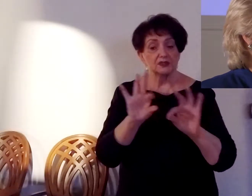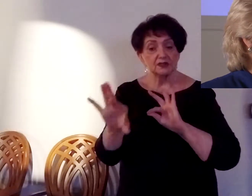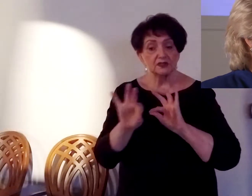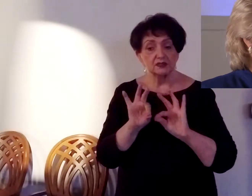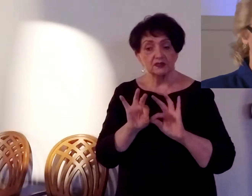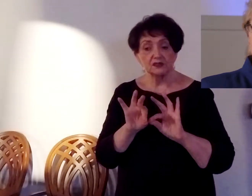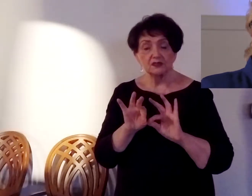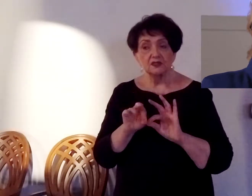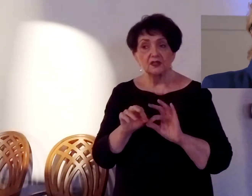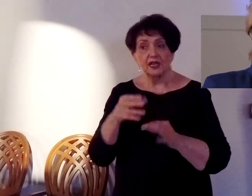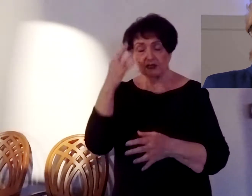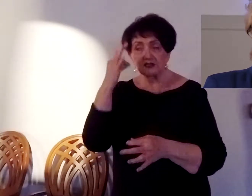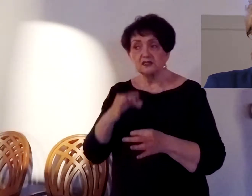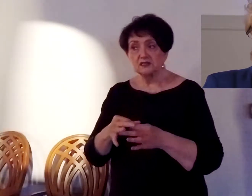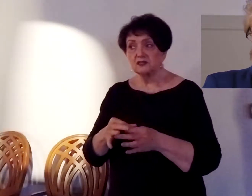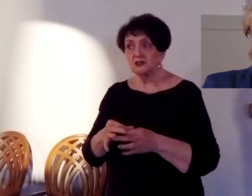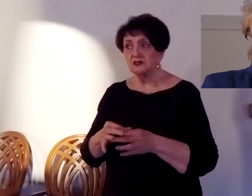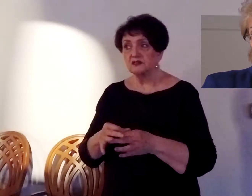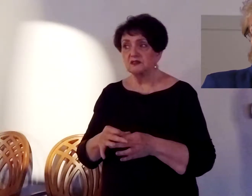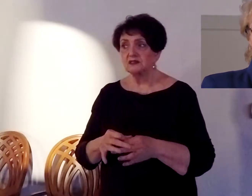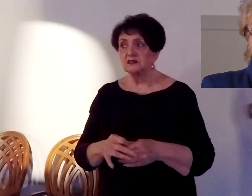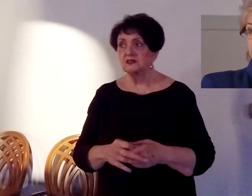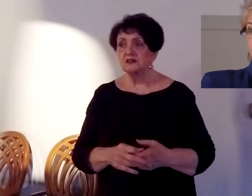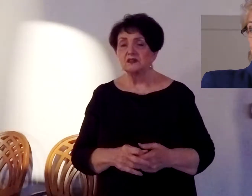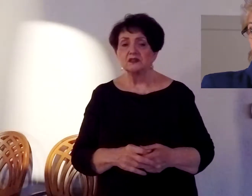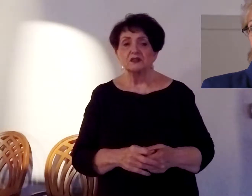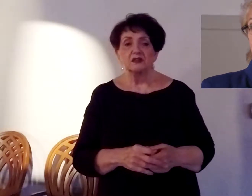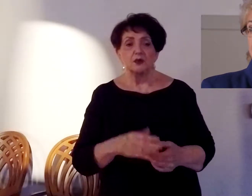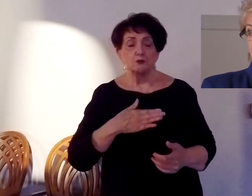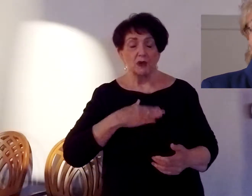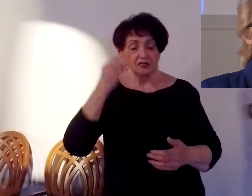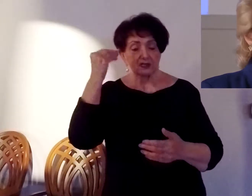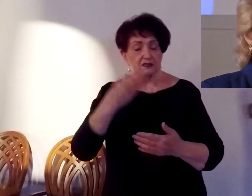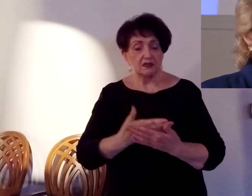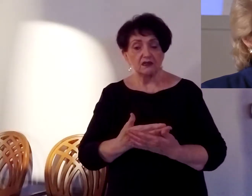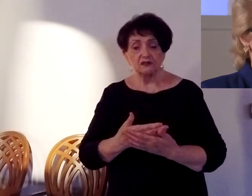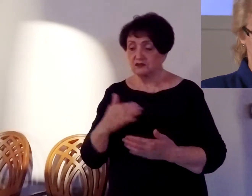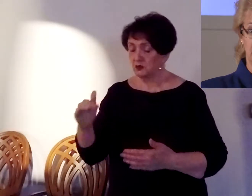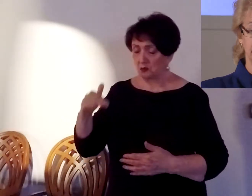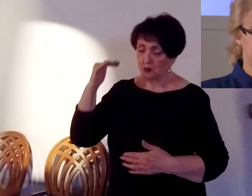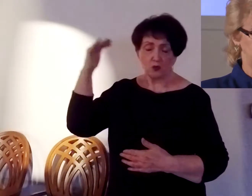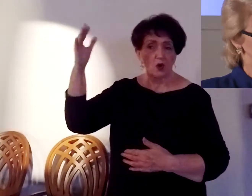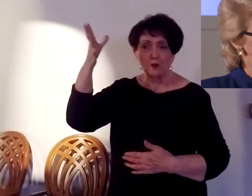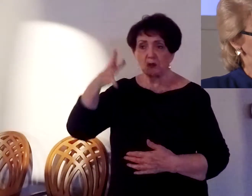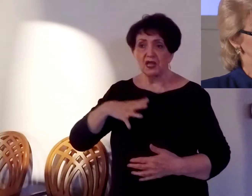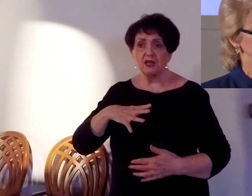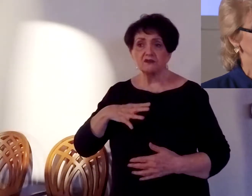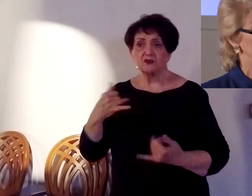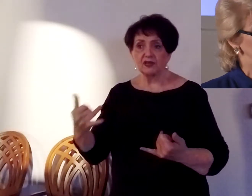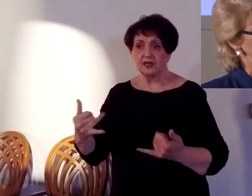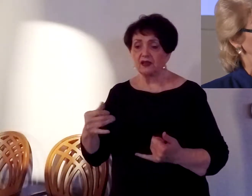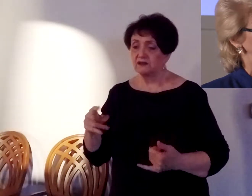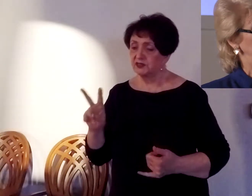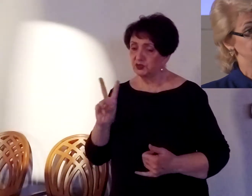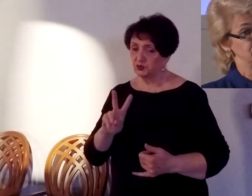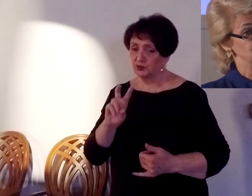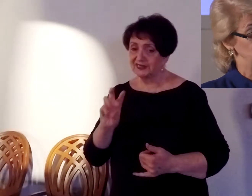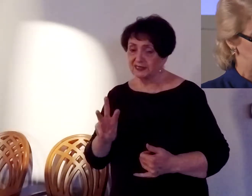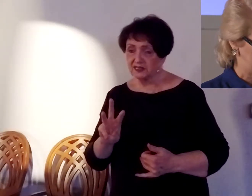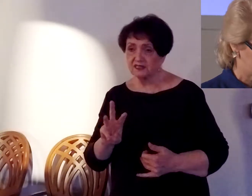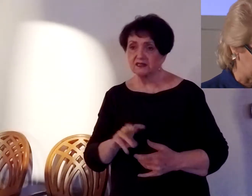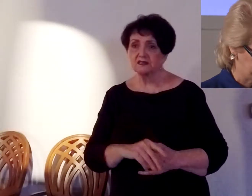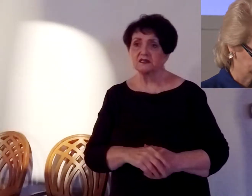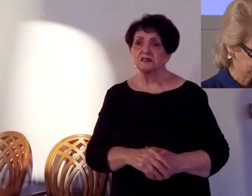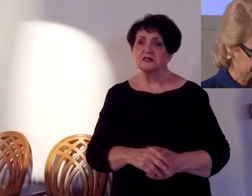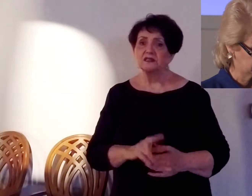decisions, right? So my son is a grown man right now. He's a young man. He's 26, so he's turning 26